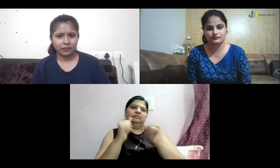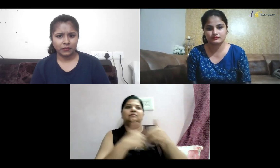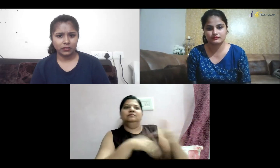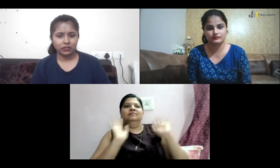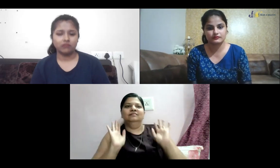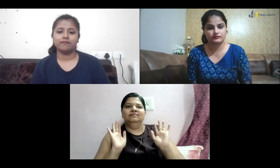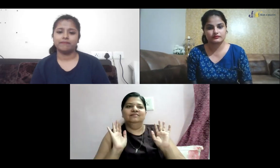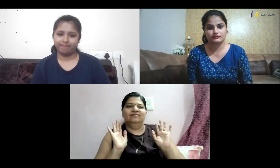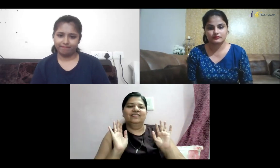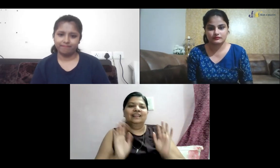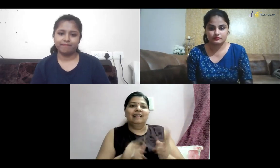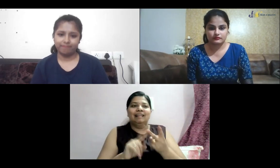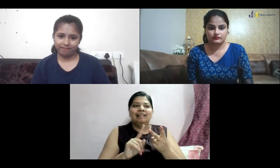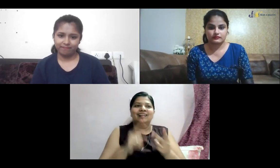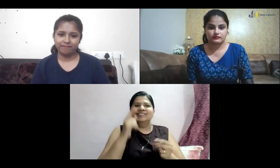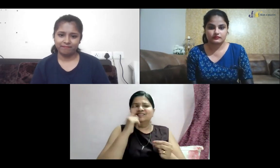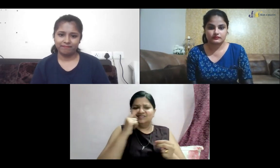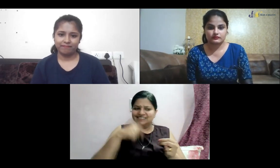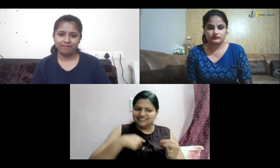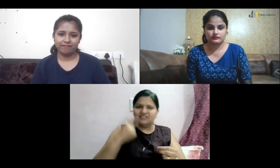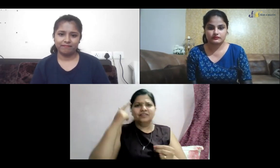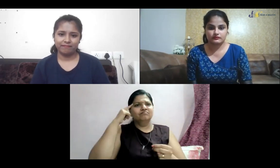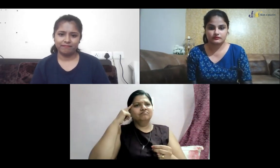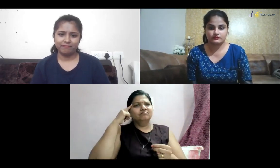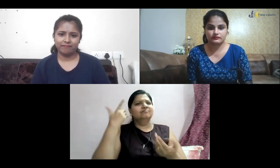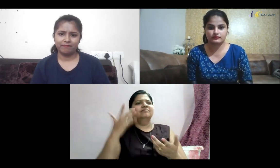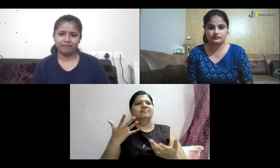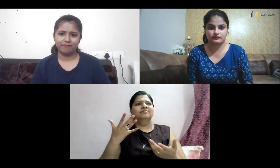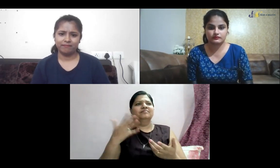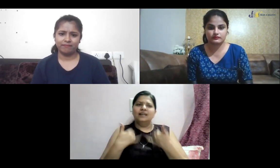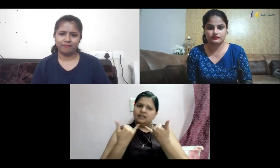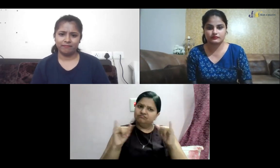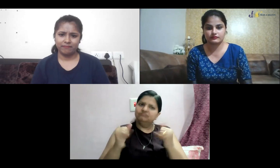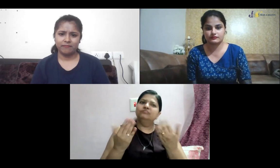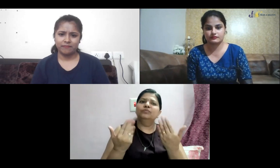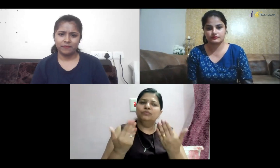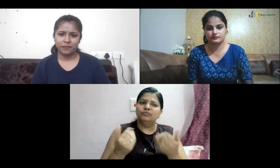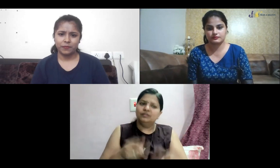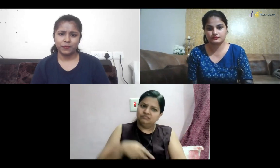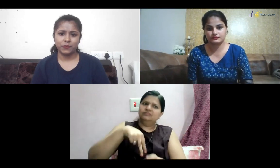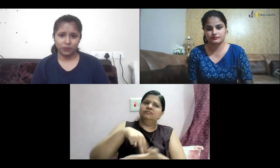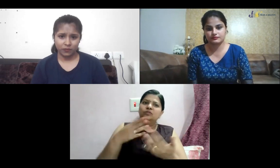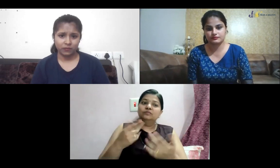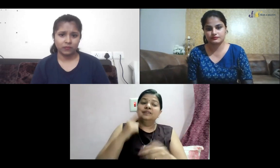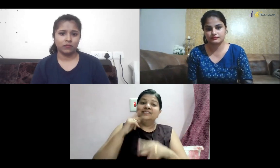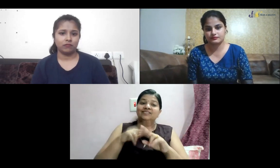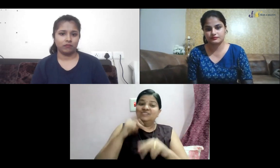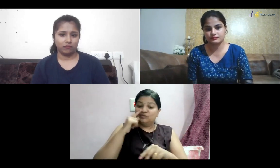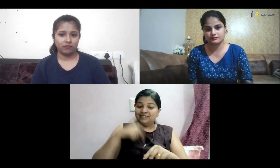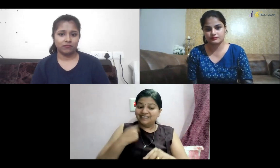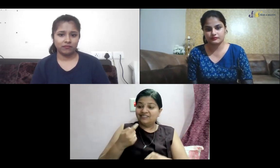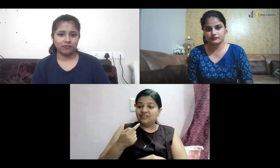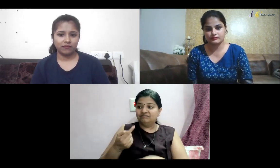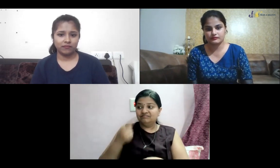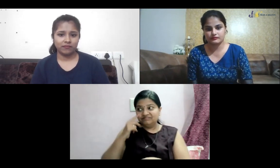then they are just thinking, okay, we just married her and she can go from it like this. A deaf woman also